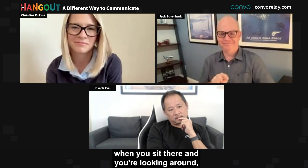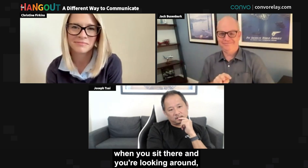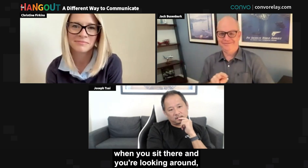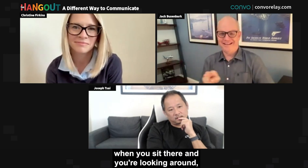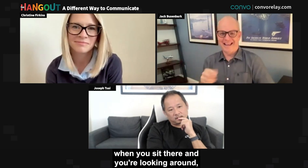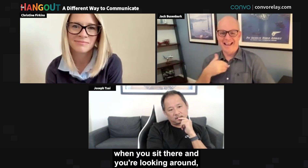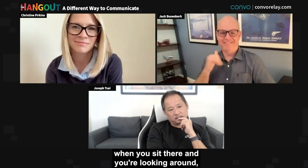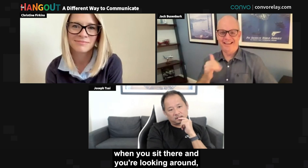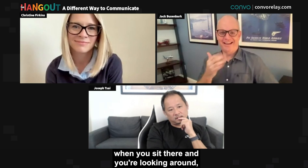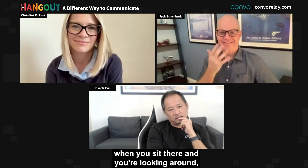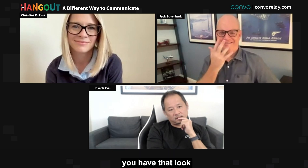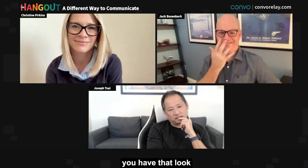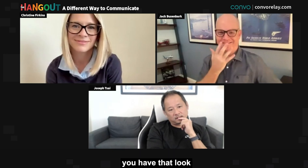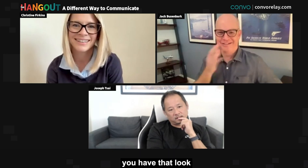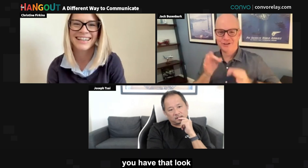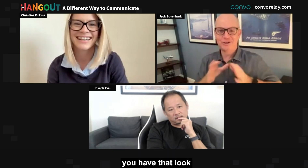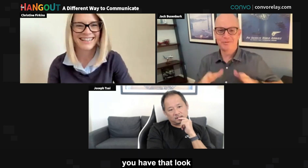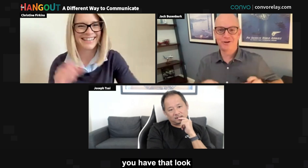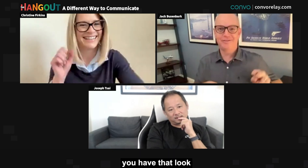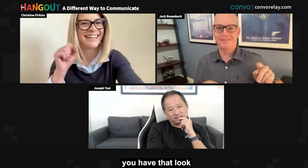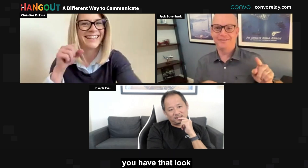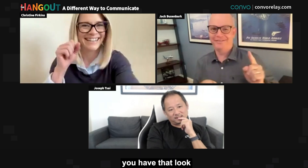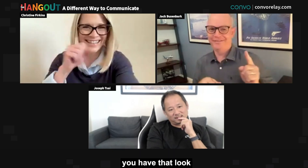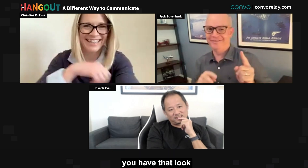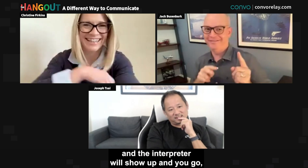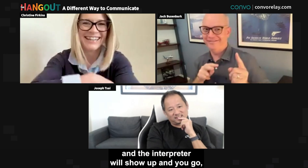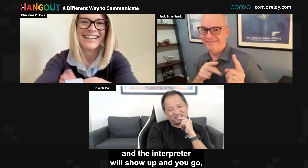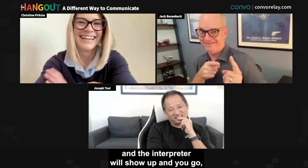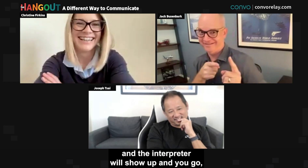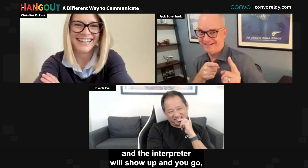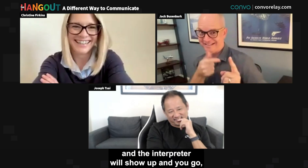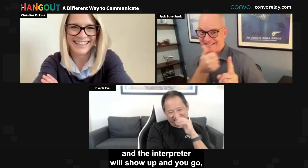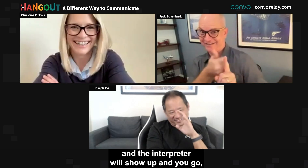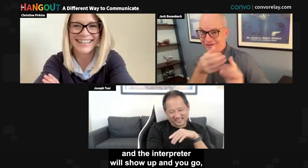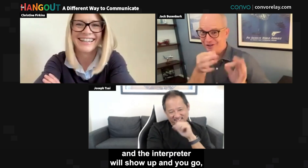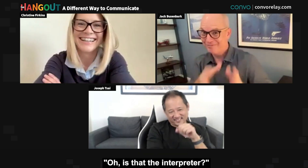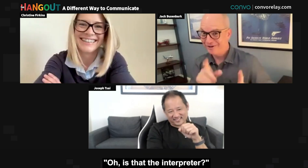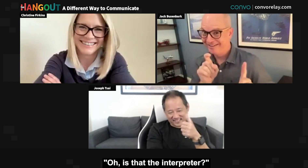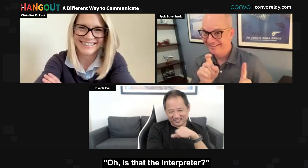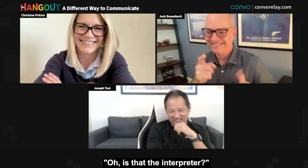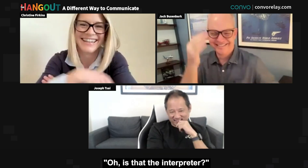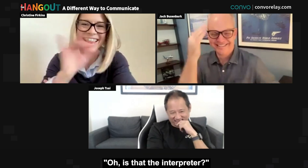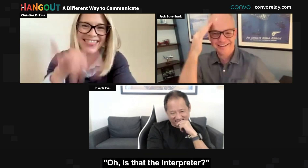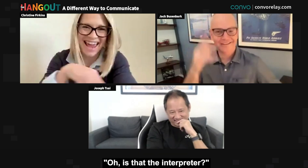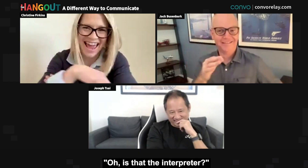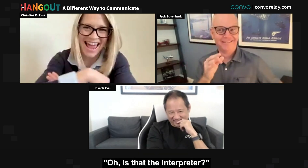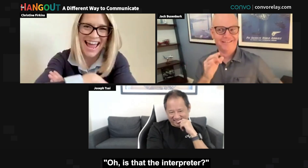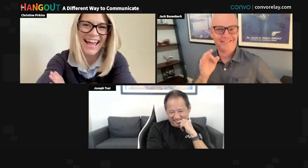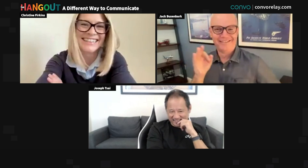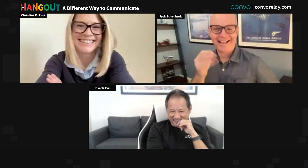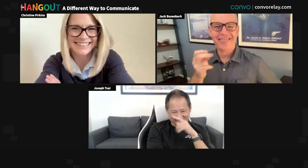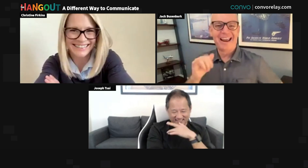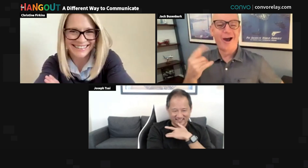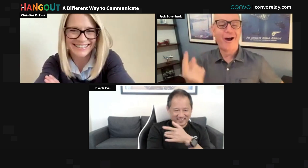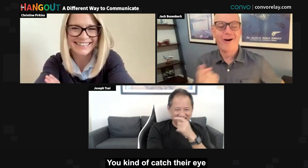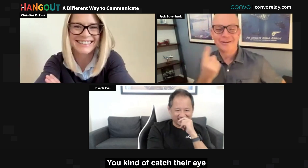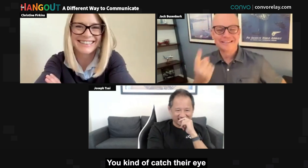you sit there and you're looking around, you have that look, and the interpreter will show up, and you go, oh, is that the interpreter? That you kind of